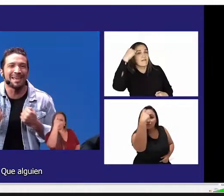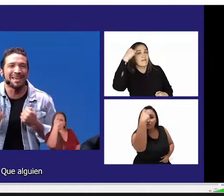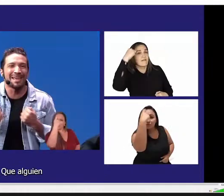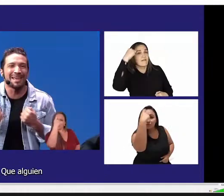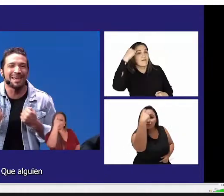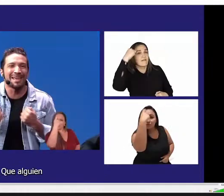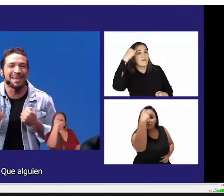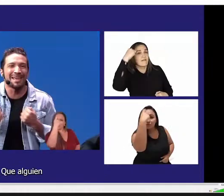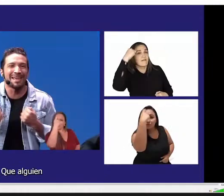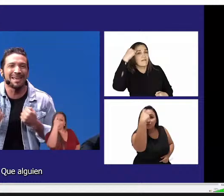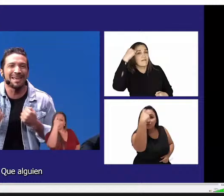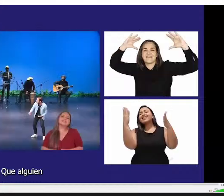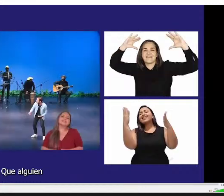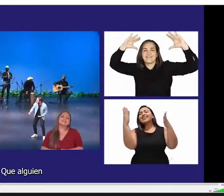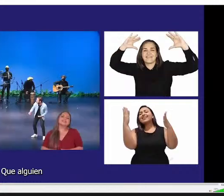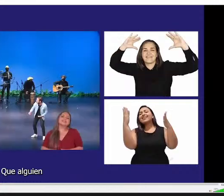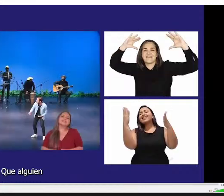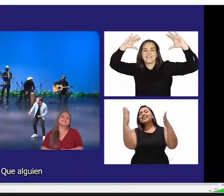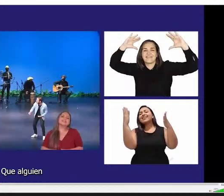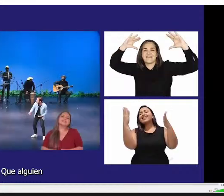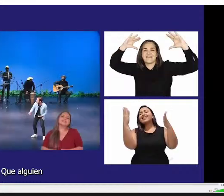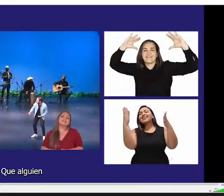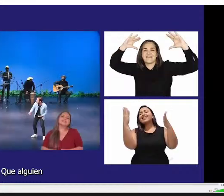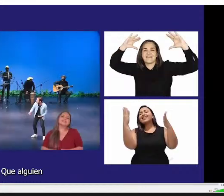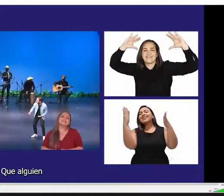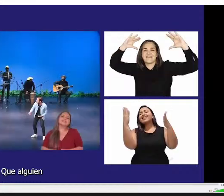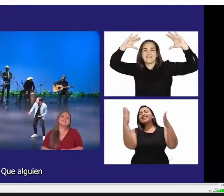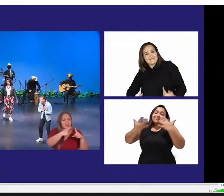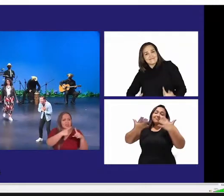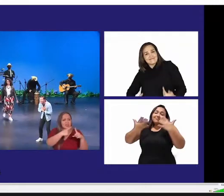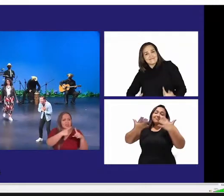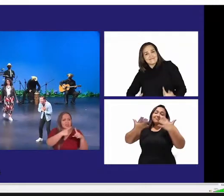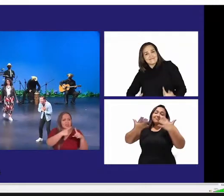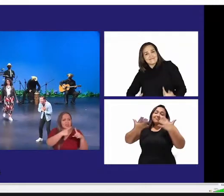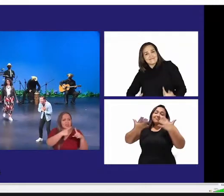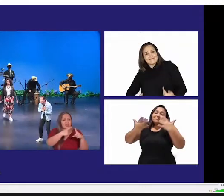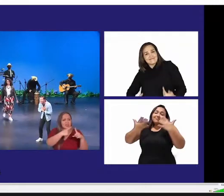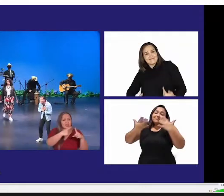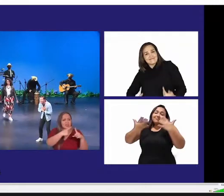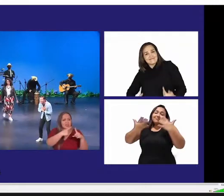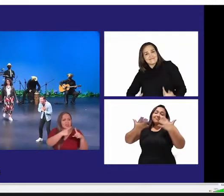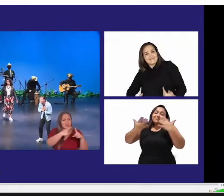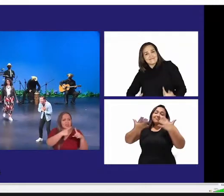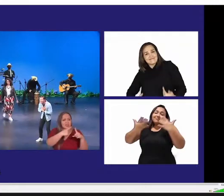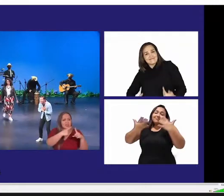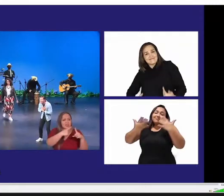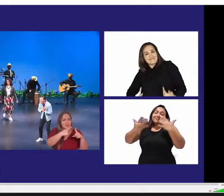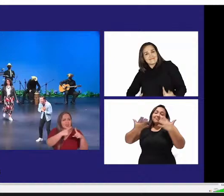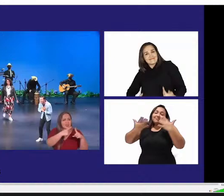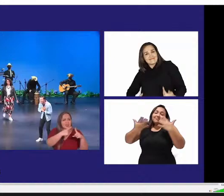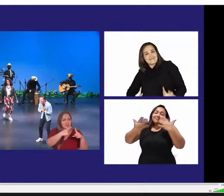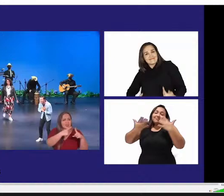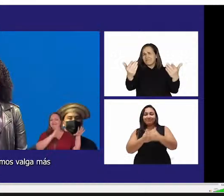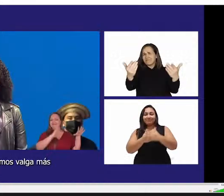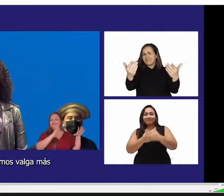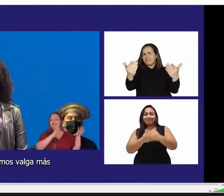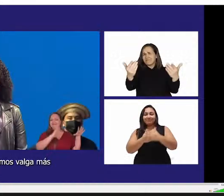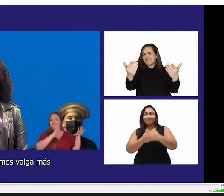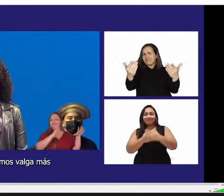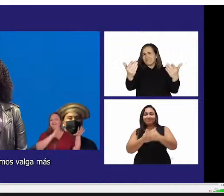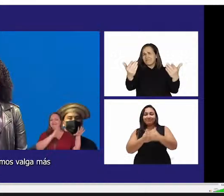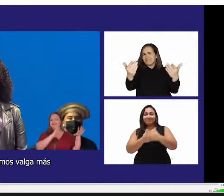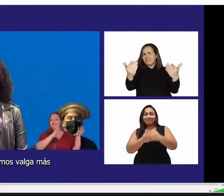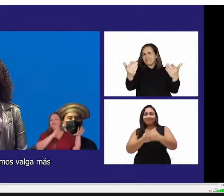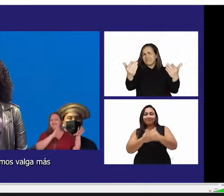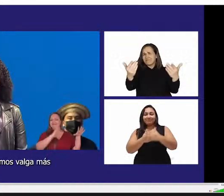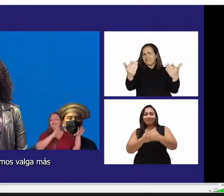dreams are the same and someone needs to loves us as we are without caring about differences or what